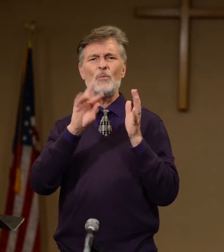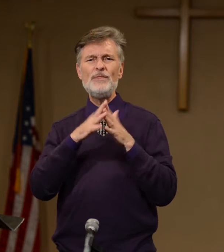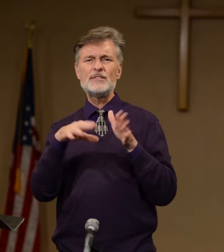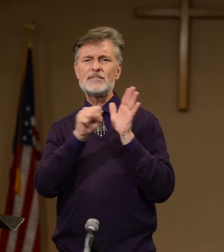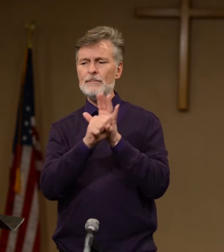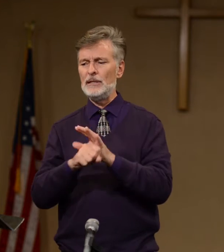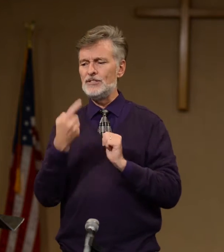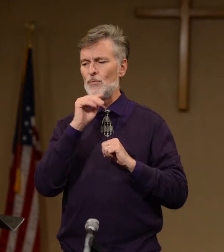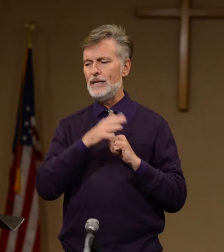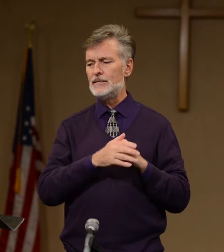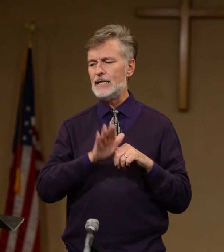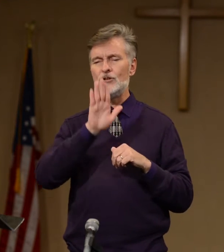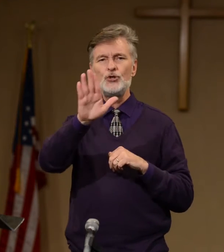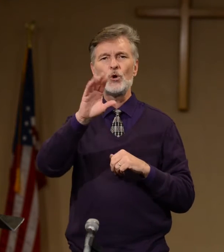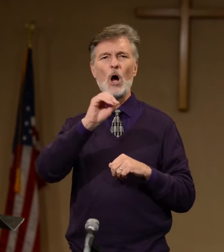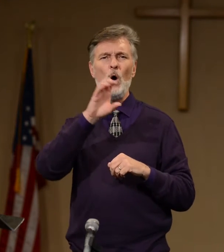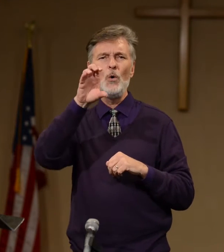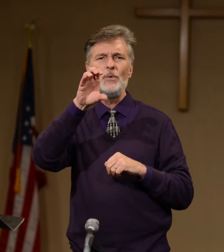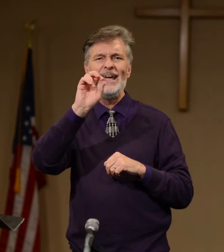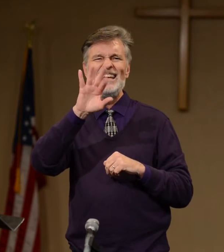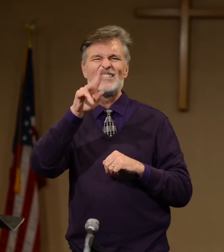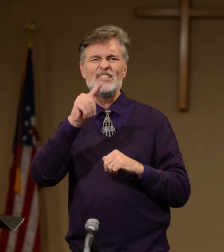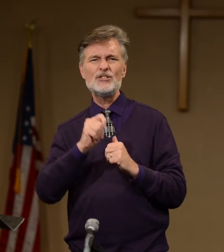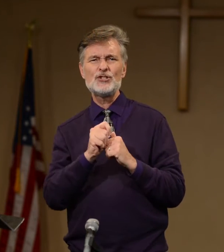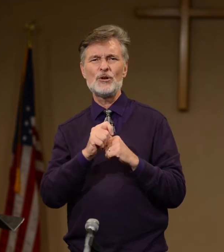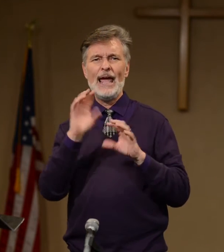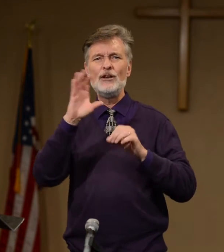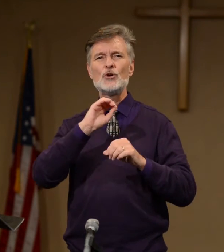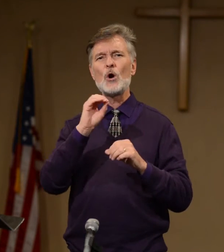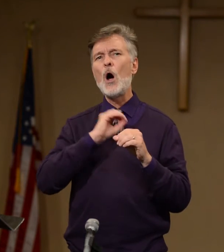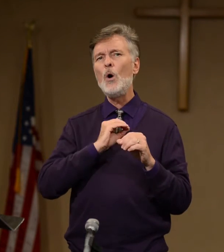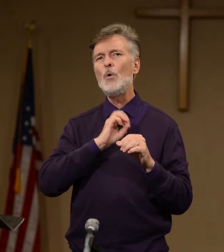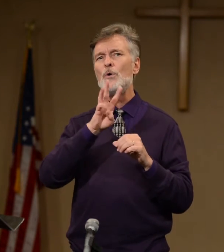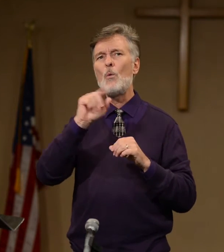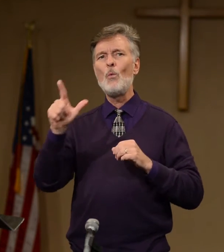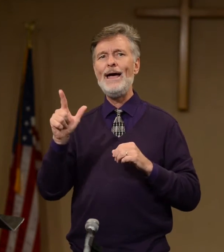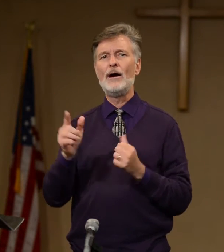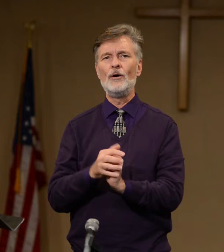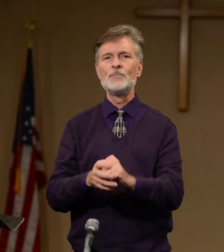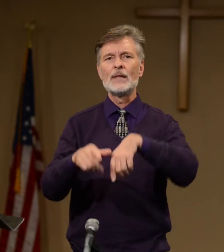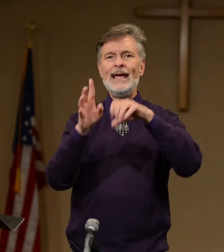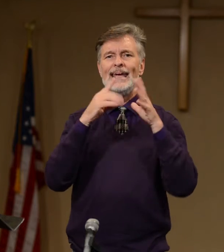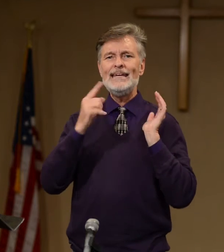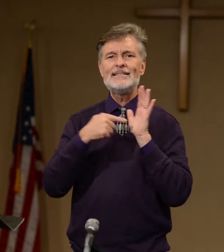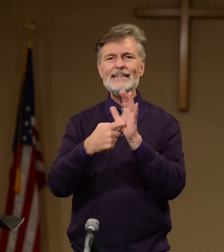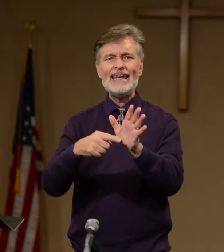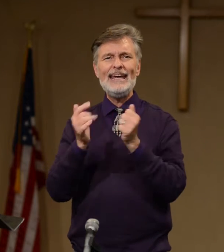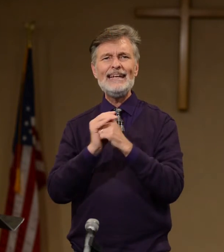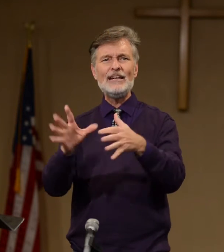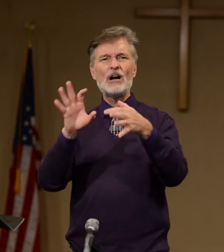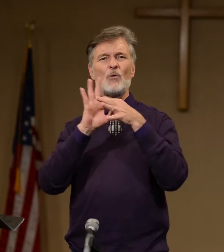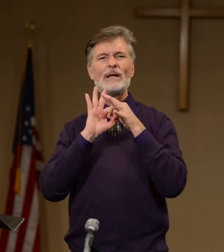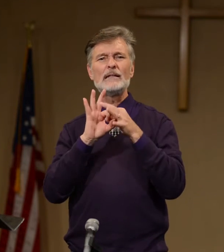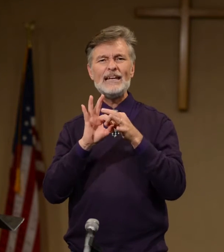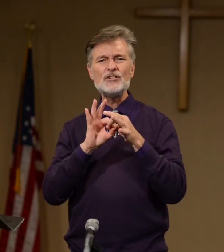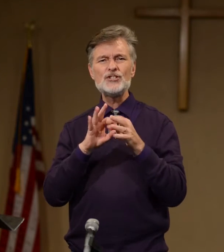this symbolism, when he says your own sister and your own well, he is indicating here a relationship